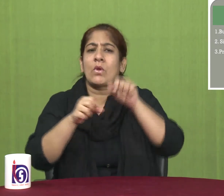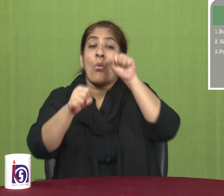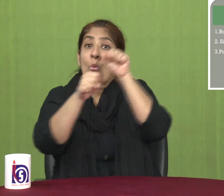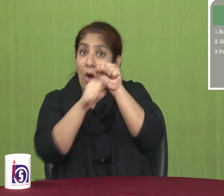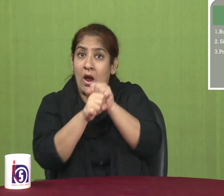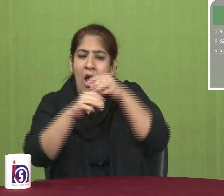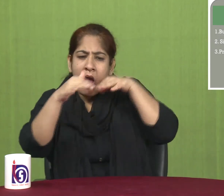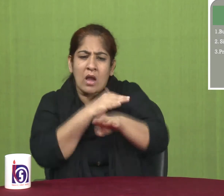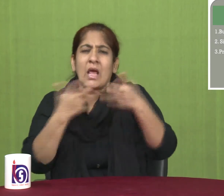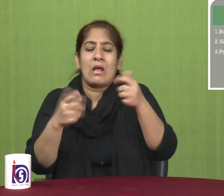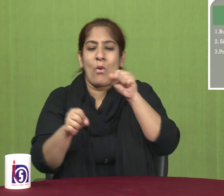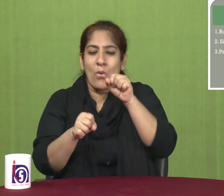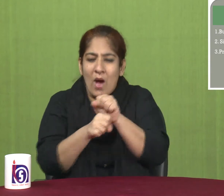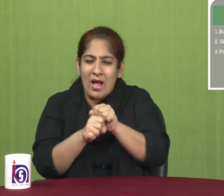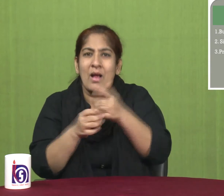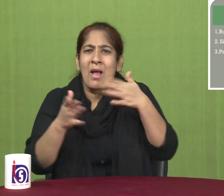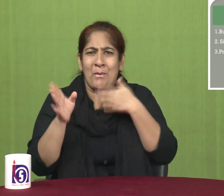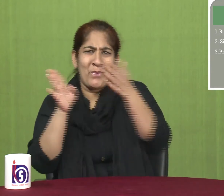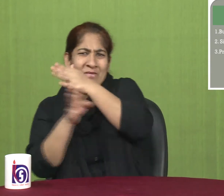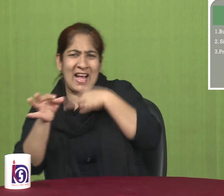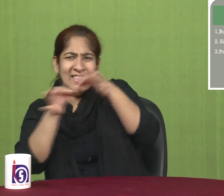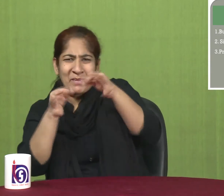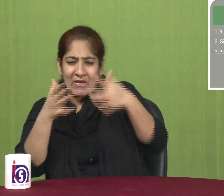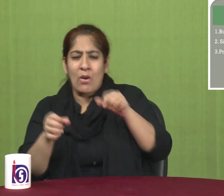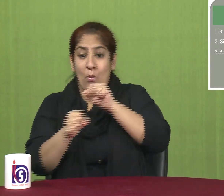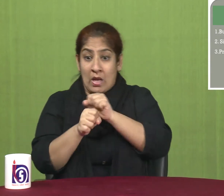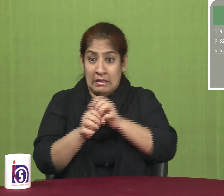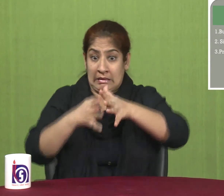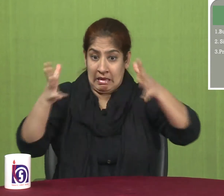The first one is like business nature.